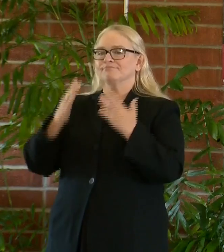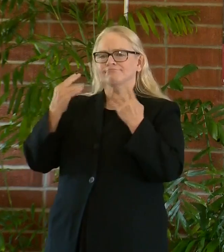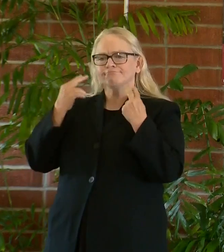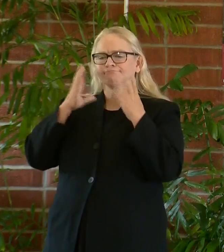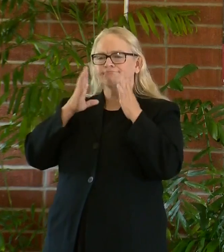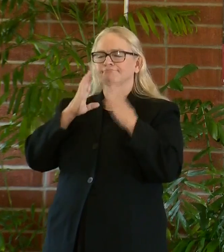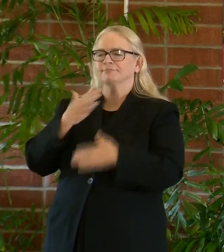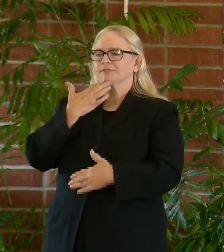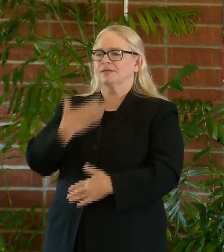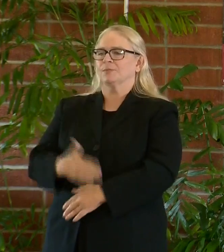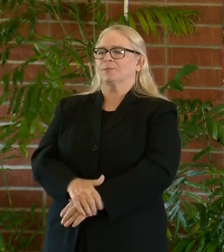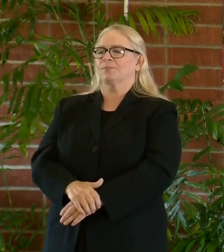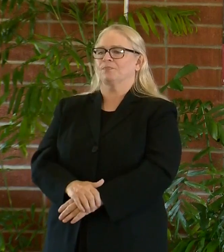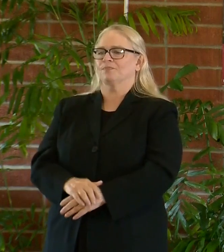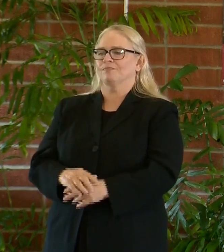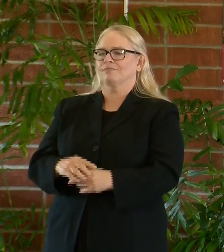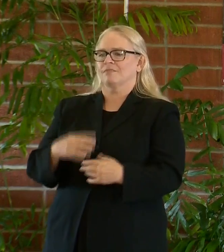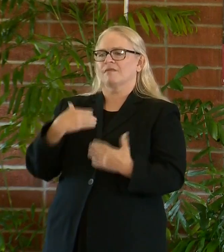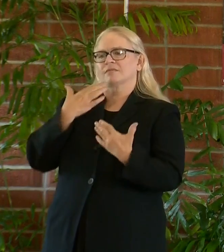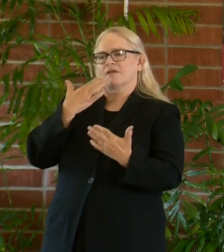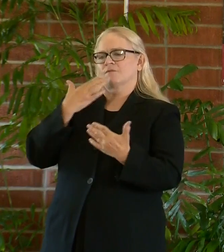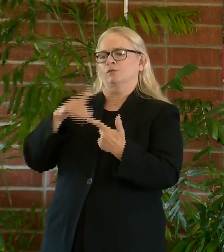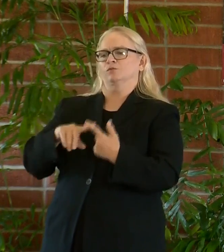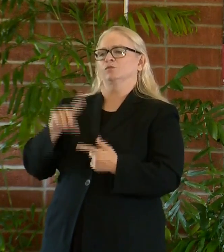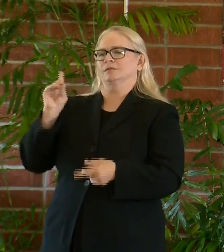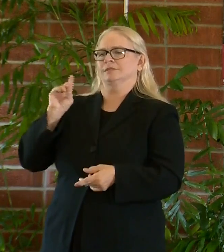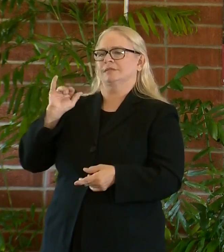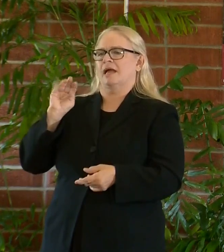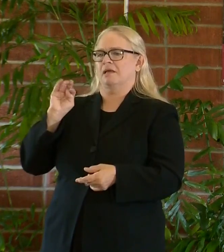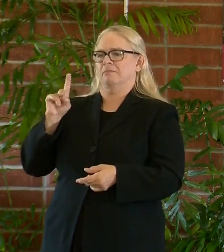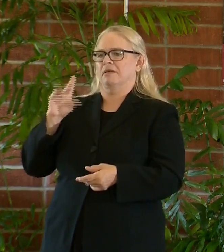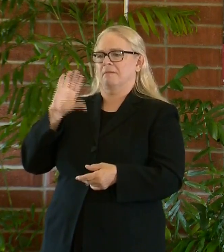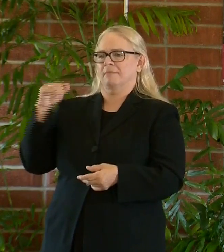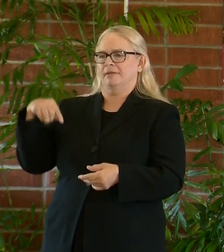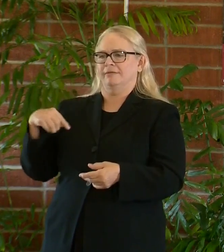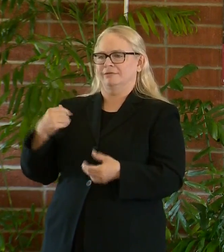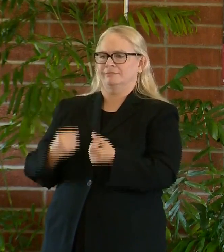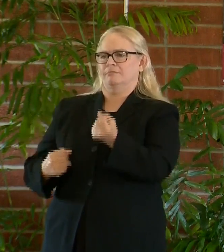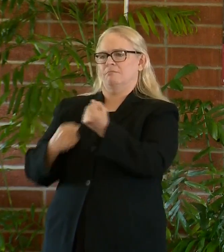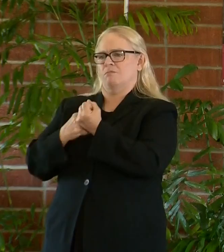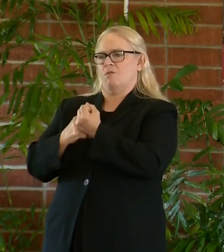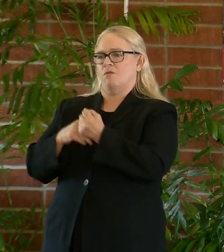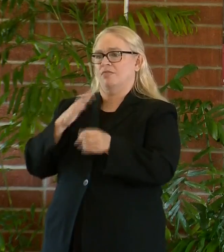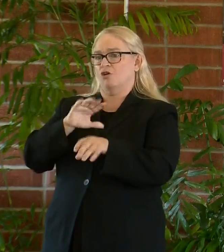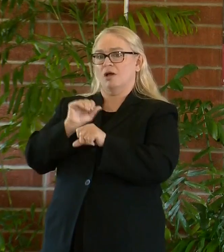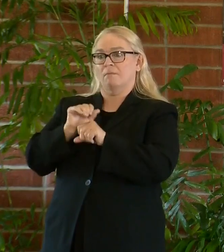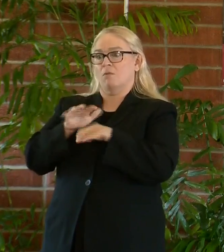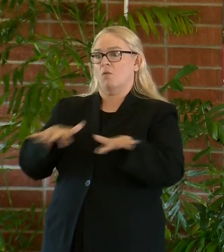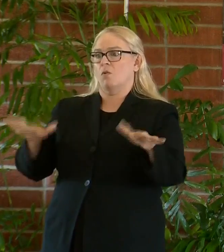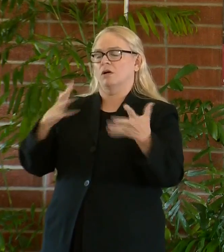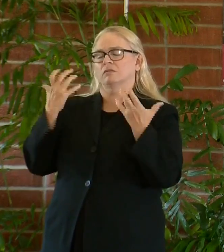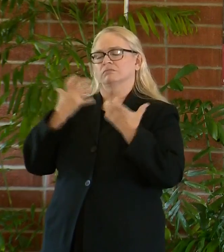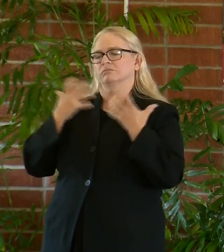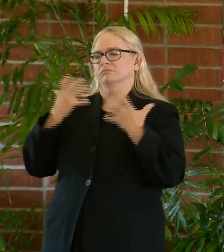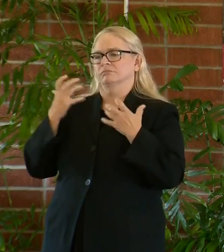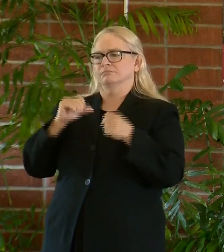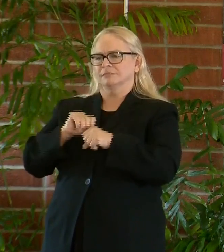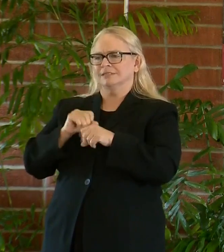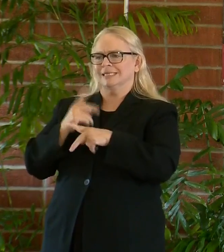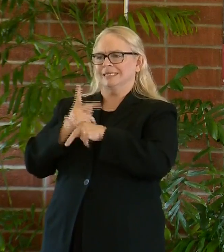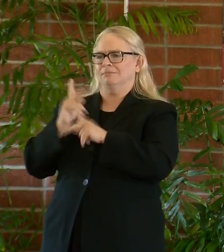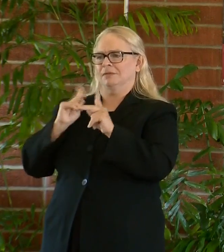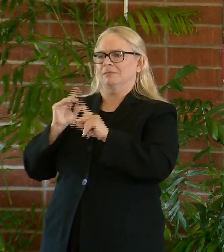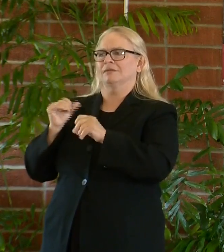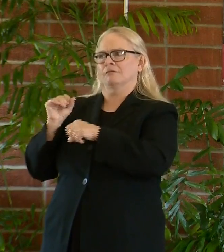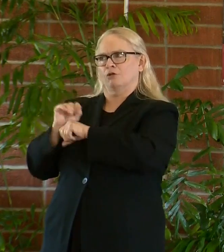began, that they've been a big part of the economy here in the Valley, big part of the community here in Stockton.